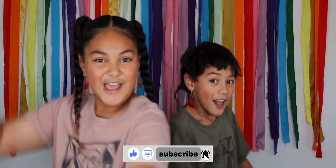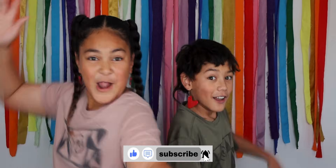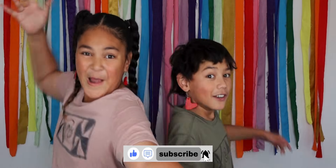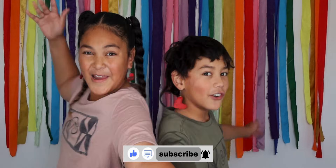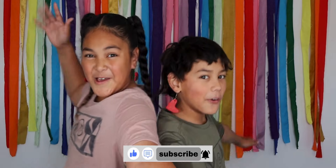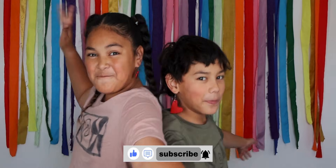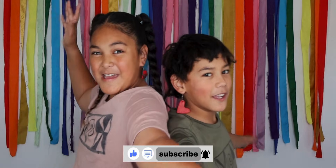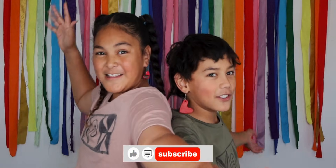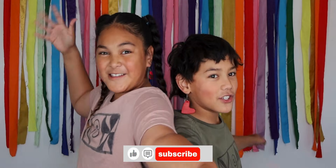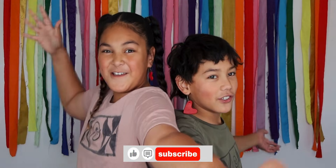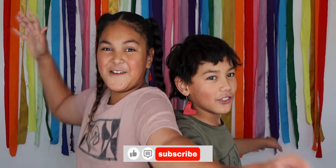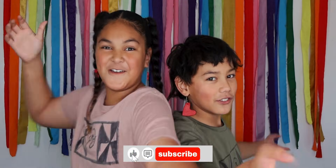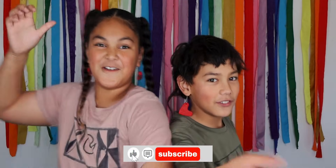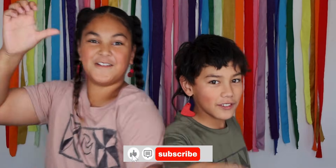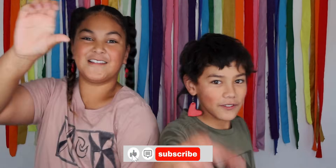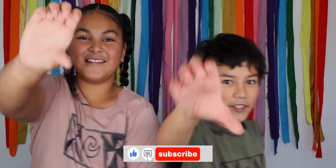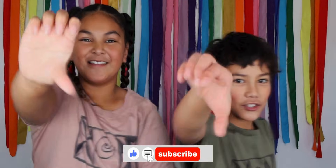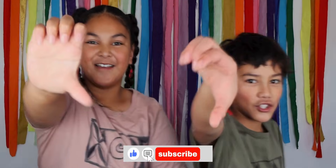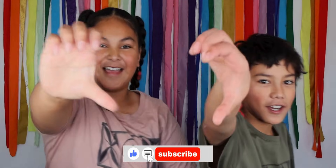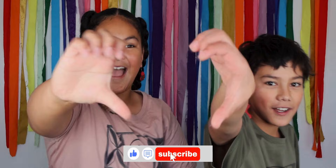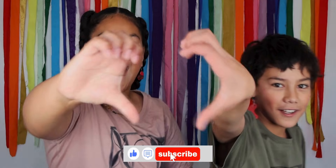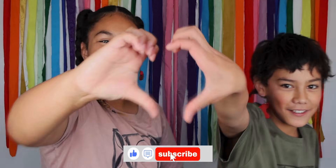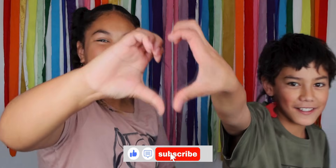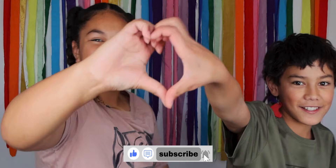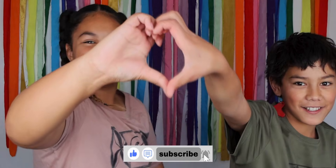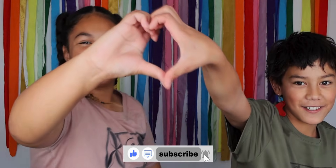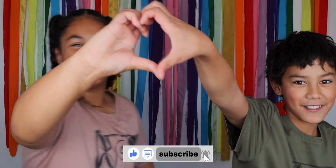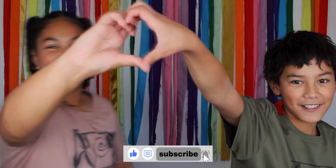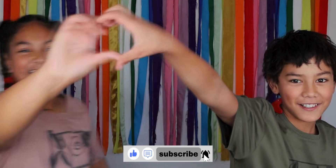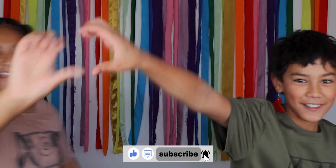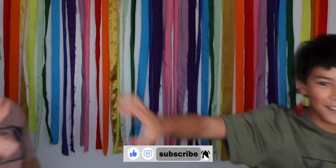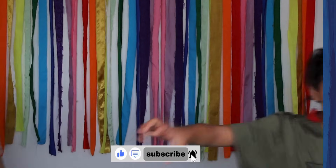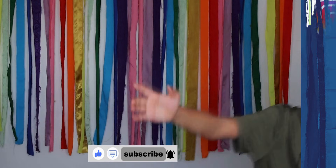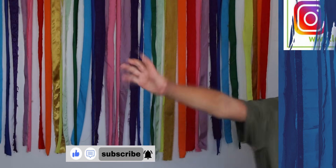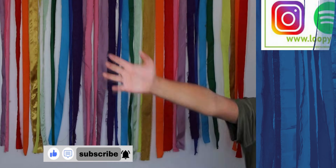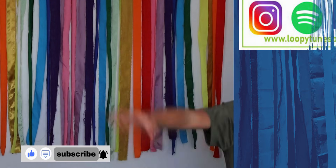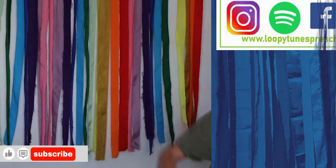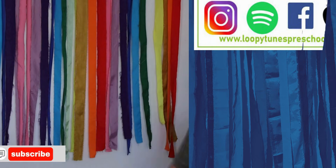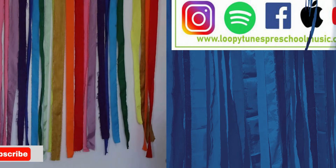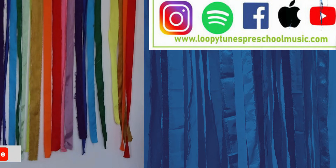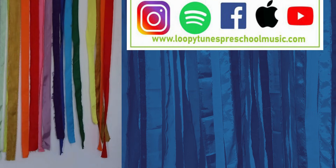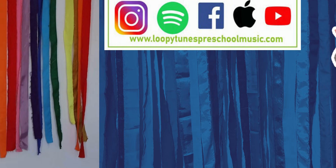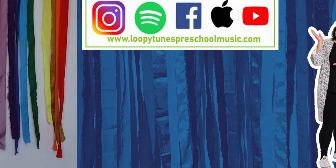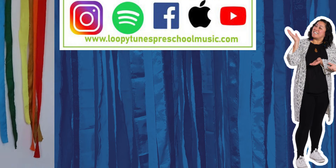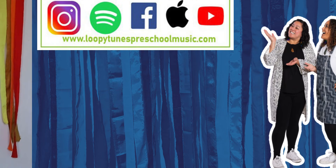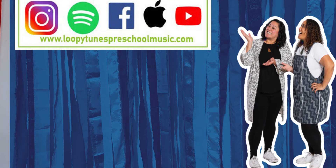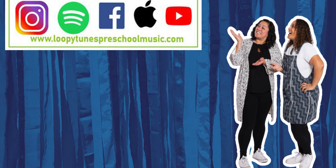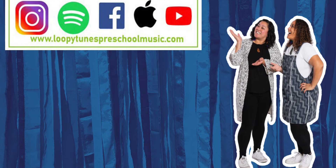videos. Loopy Tunes! Finish our hearts! Bye!